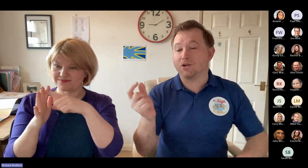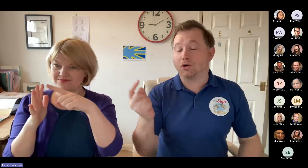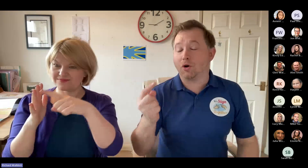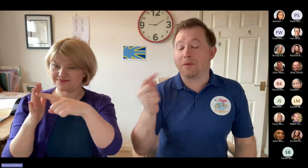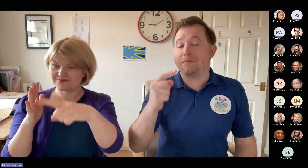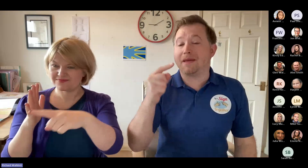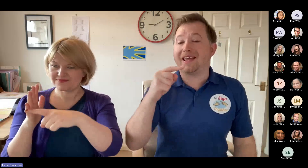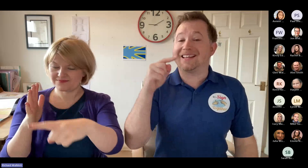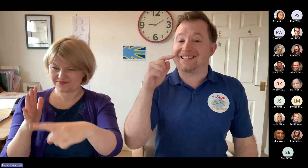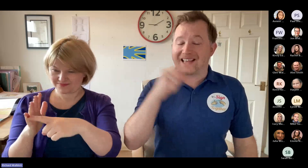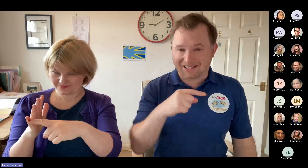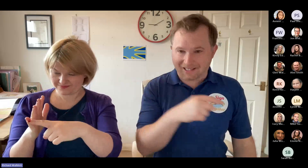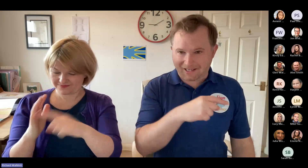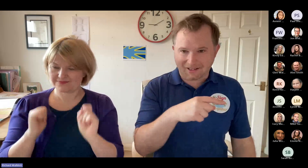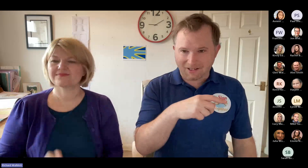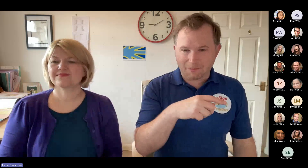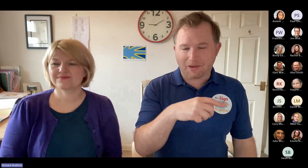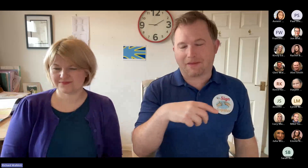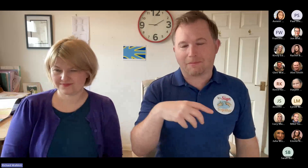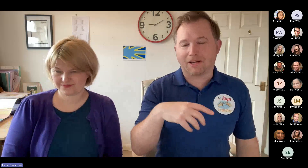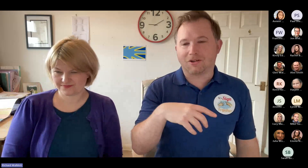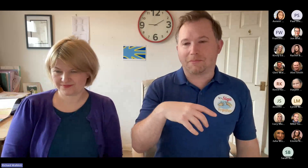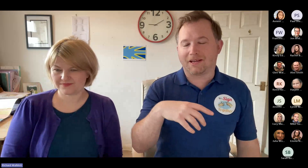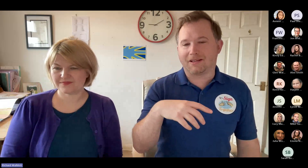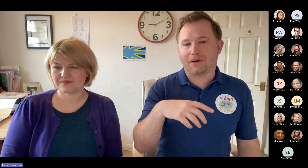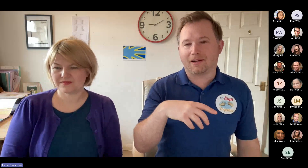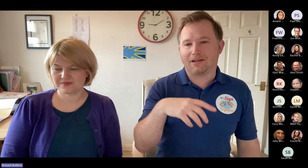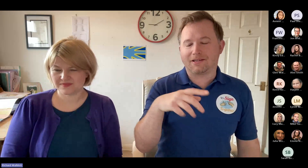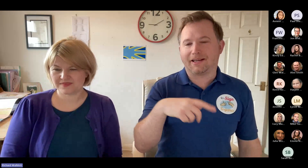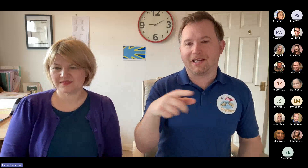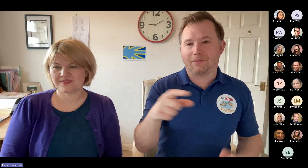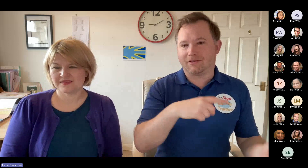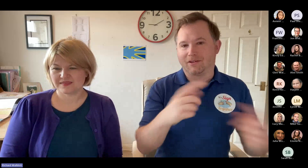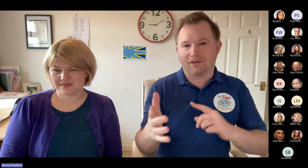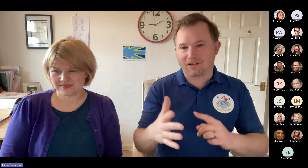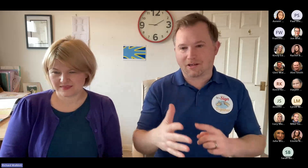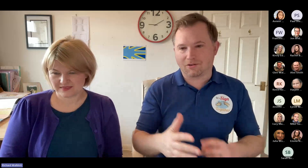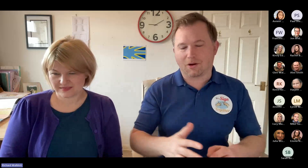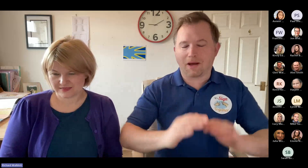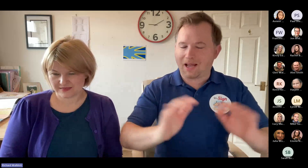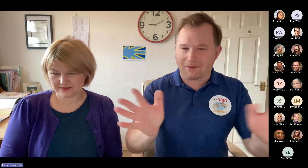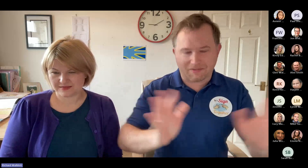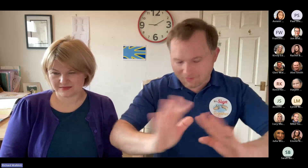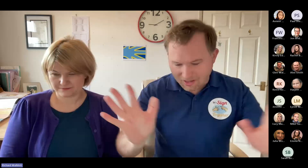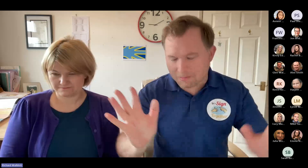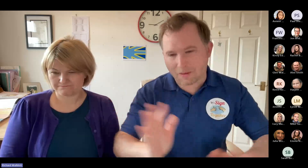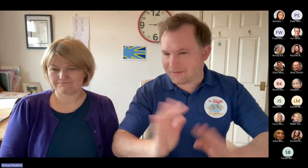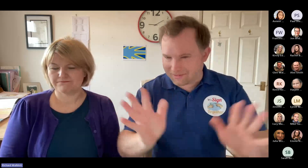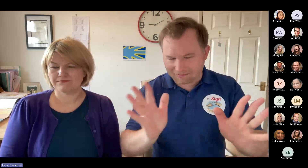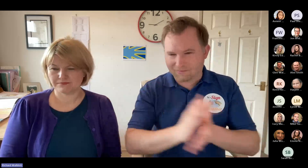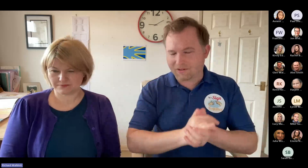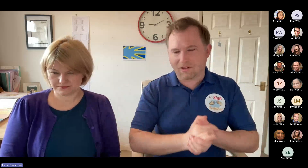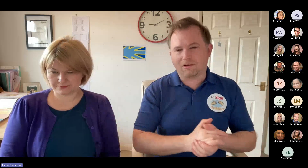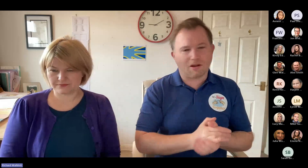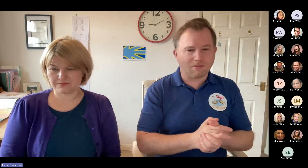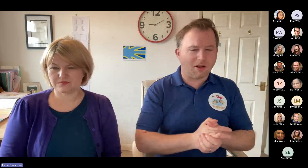you're copying me exactly. And that might not be entirely clear whether you're the right side or not. But however, at the moment, no